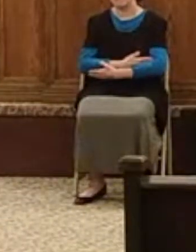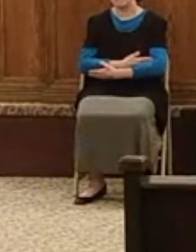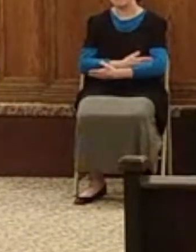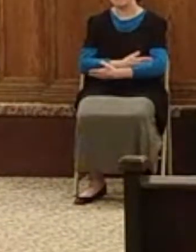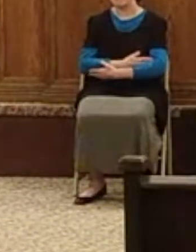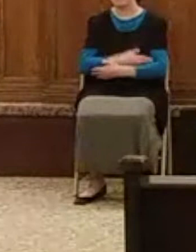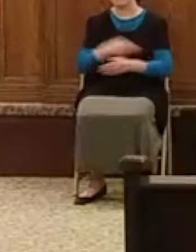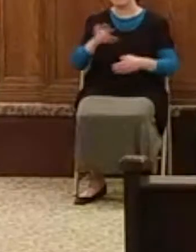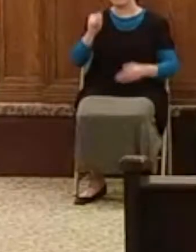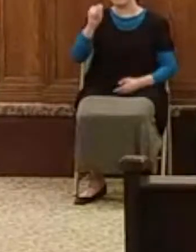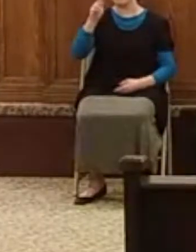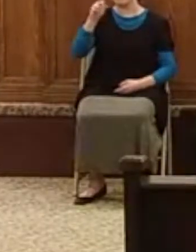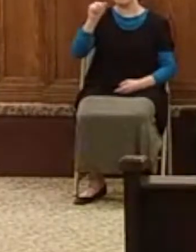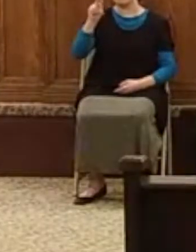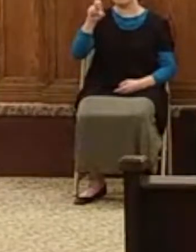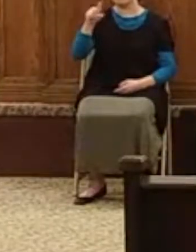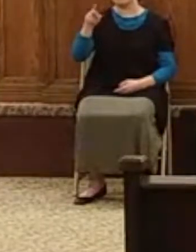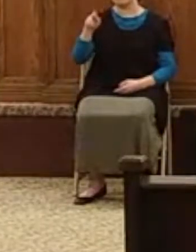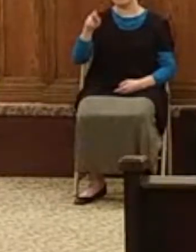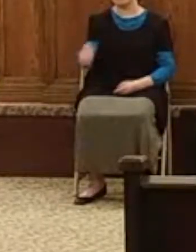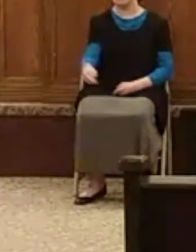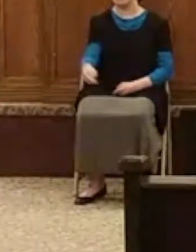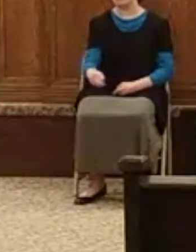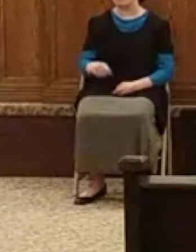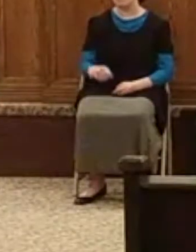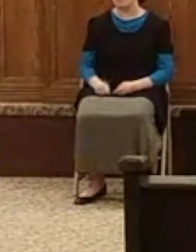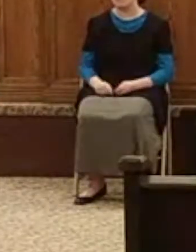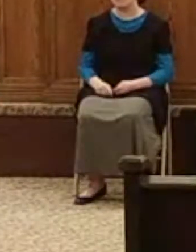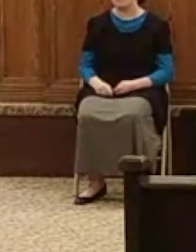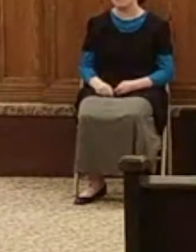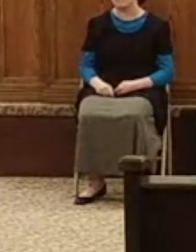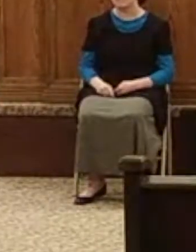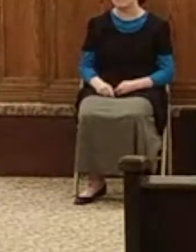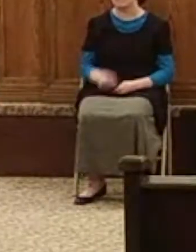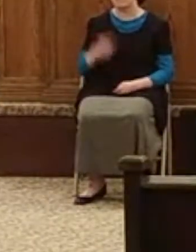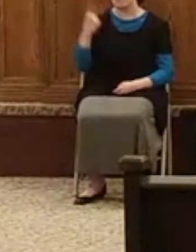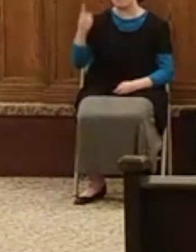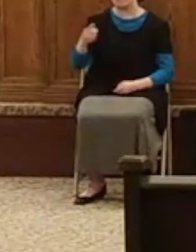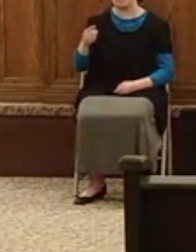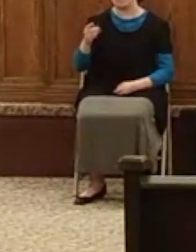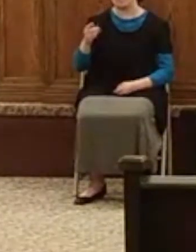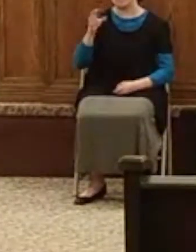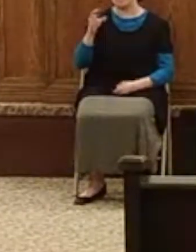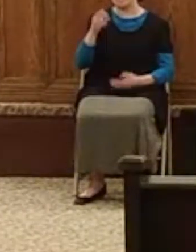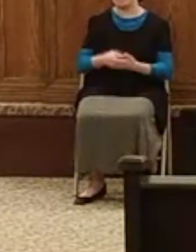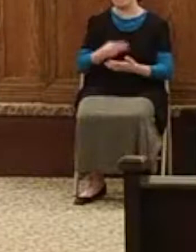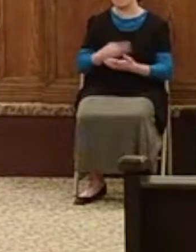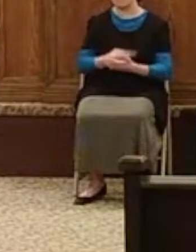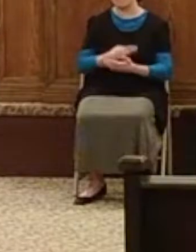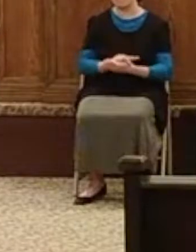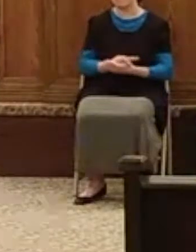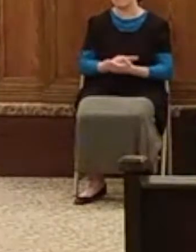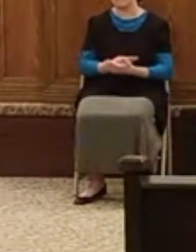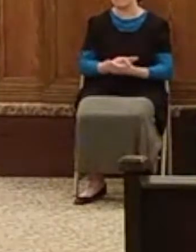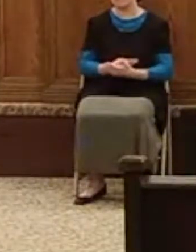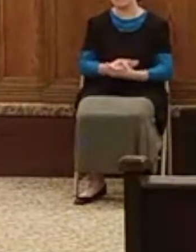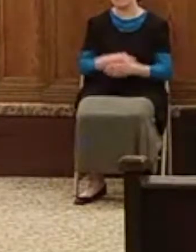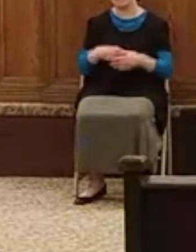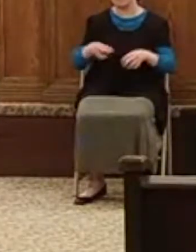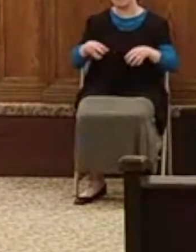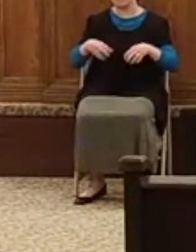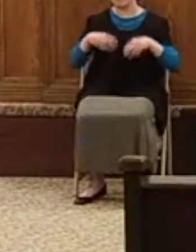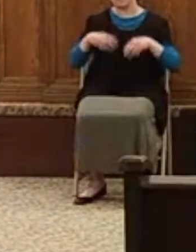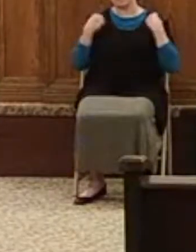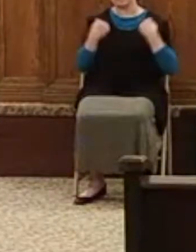a traveler unto the rich man, and he spared to take of his own flock and his own herd to